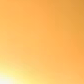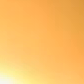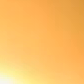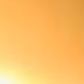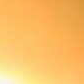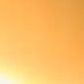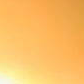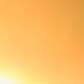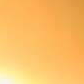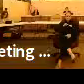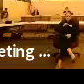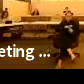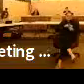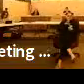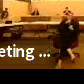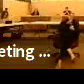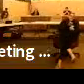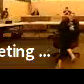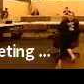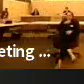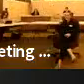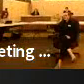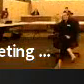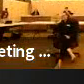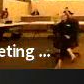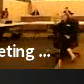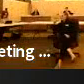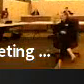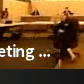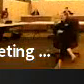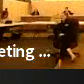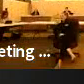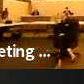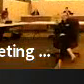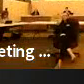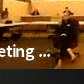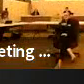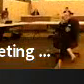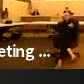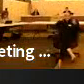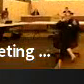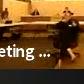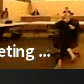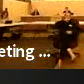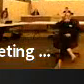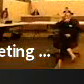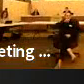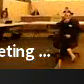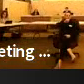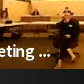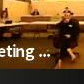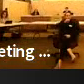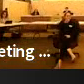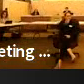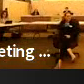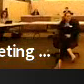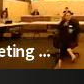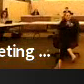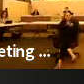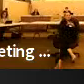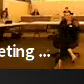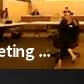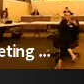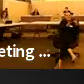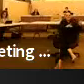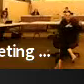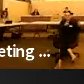Bigger and Linda Salpini. And my understanding is that Naomi is also online, so